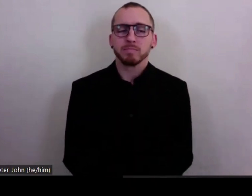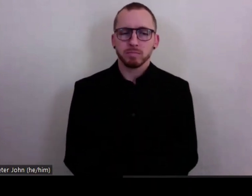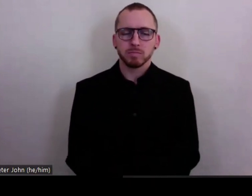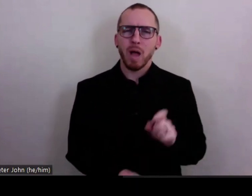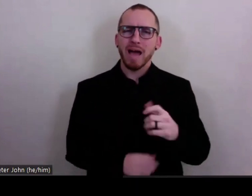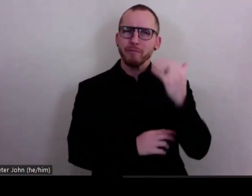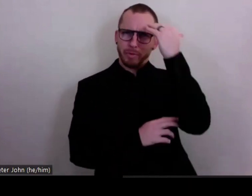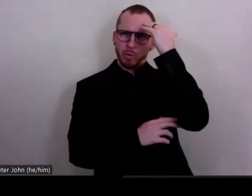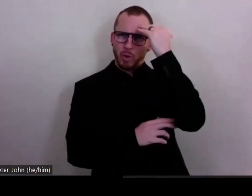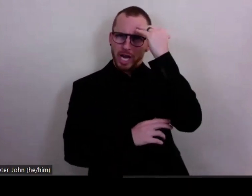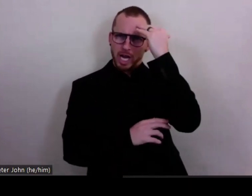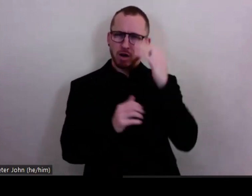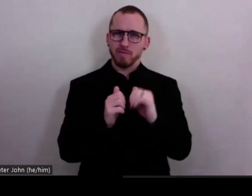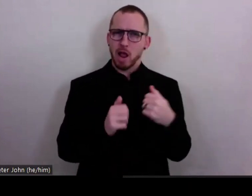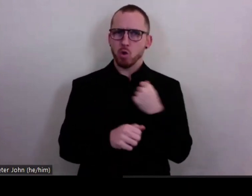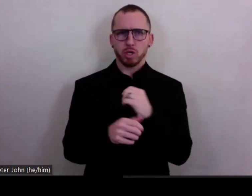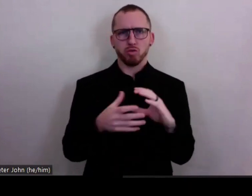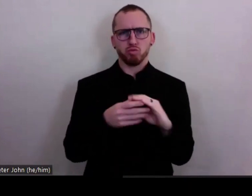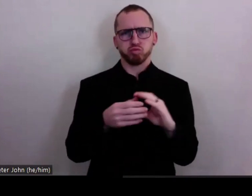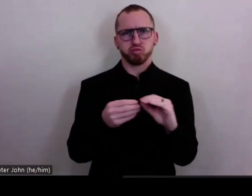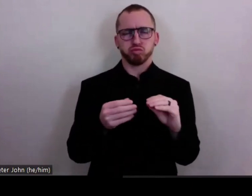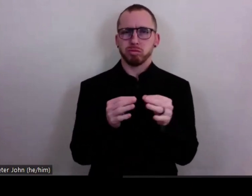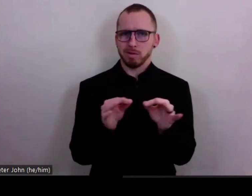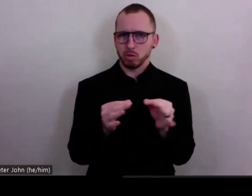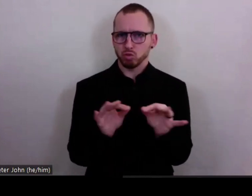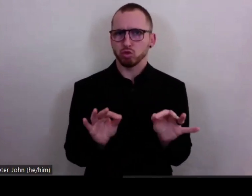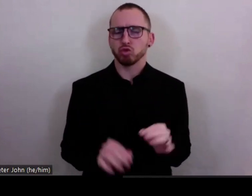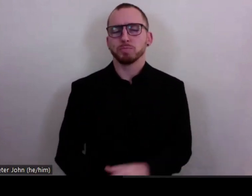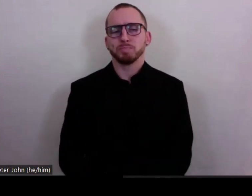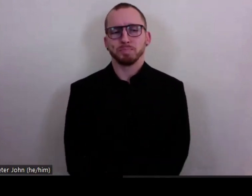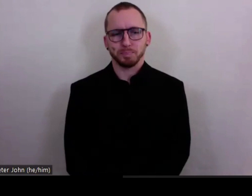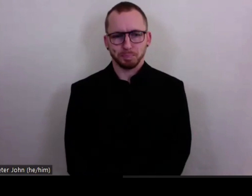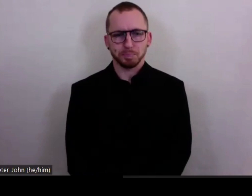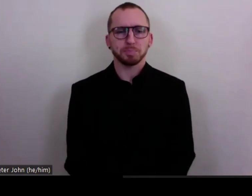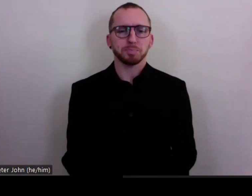you know, working in agencies or in, you know, places like schools.